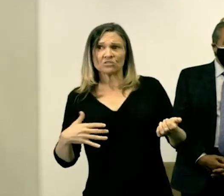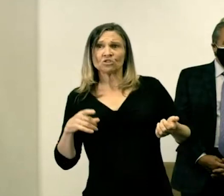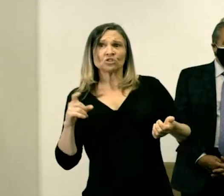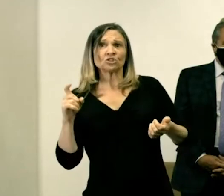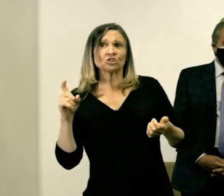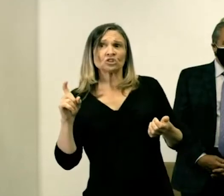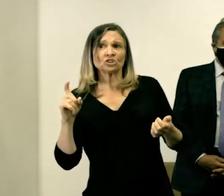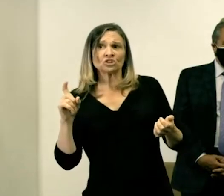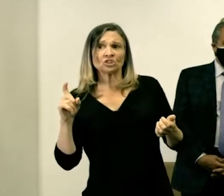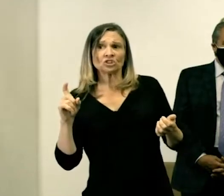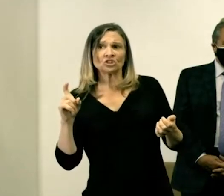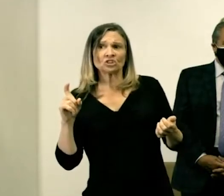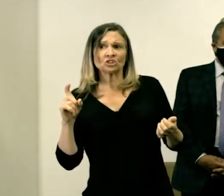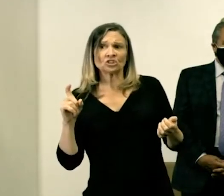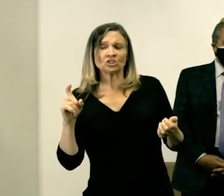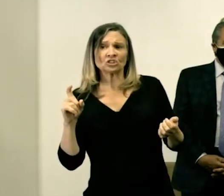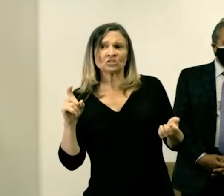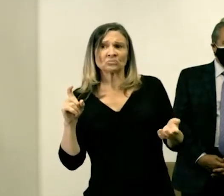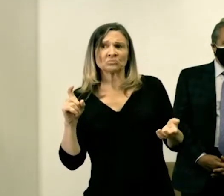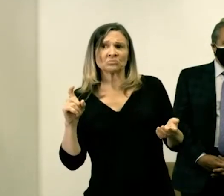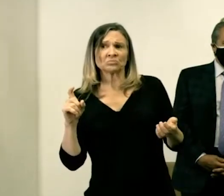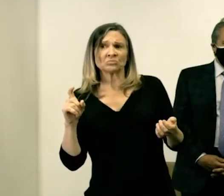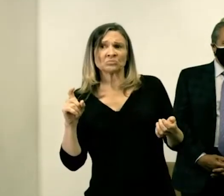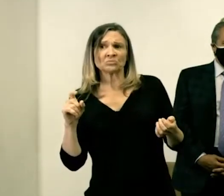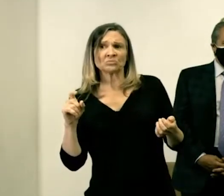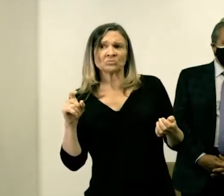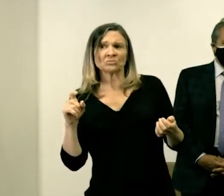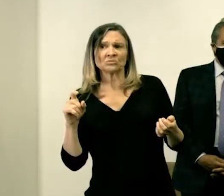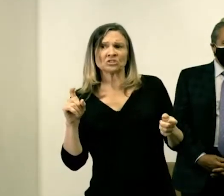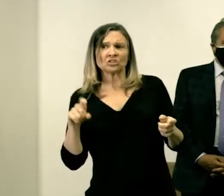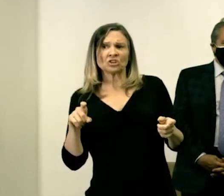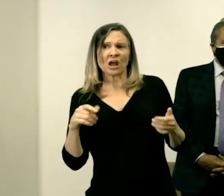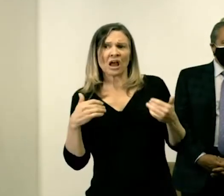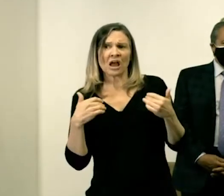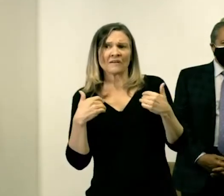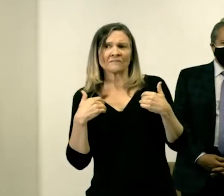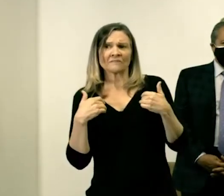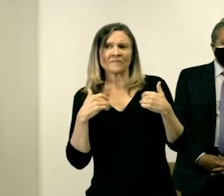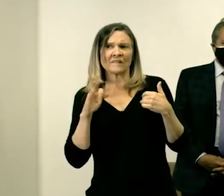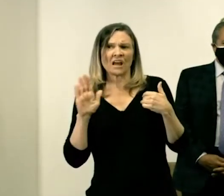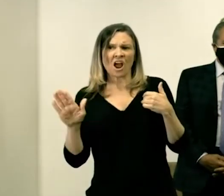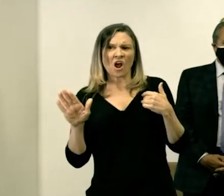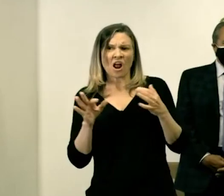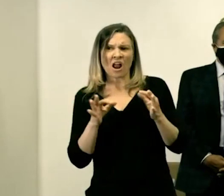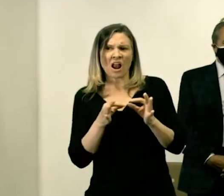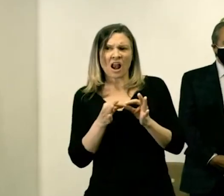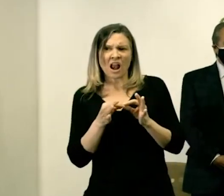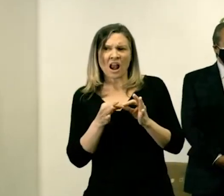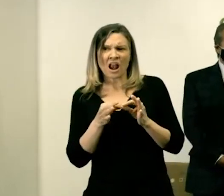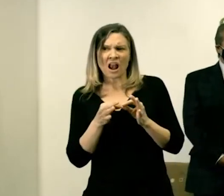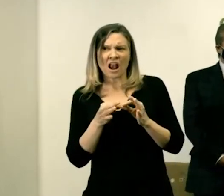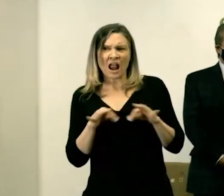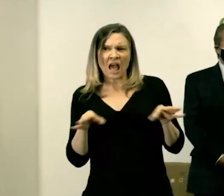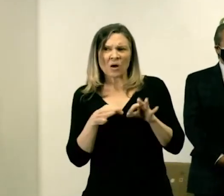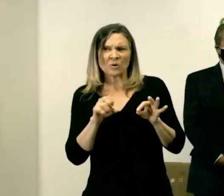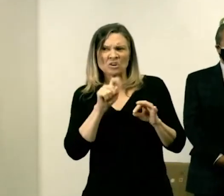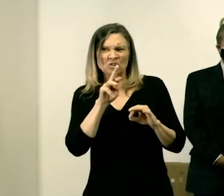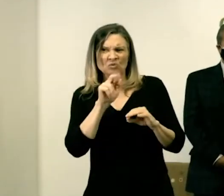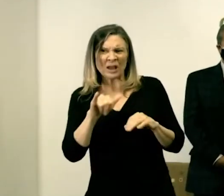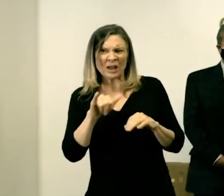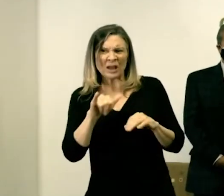have tags of sorts. Said that they work for stray animals, I think was his language, not mine. That's the principal proponent of the